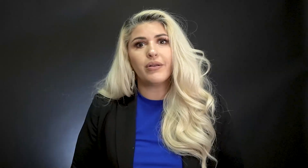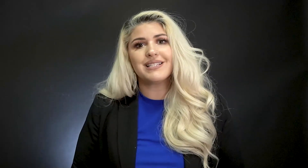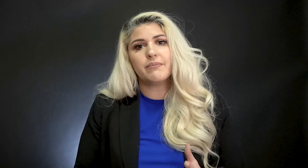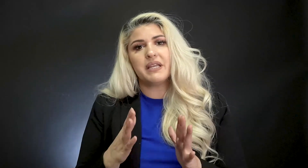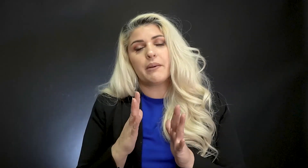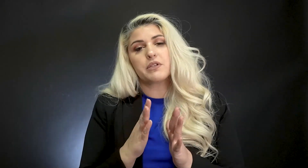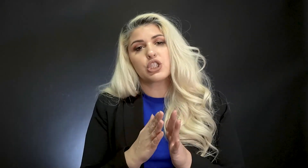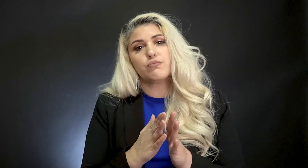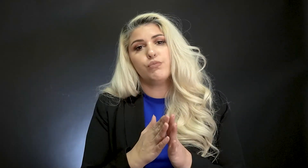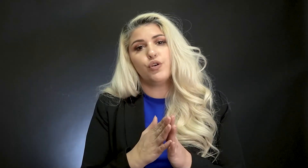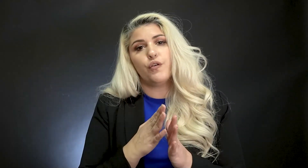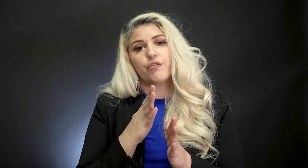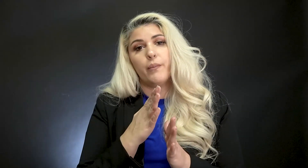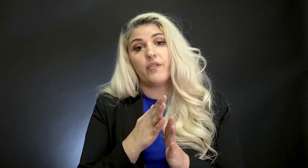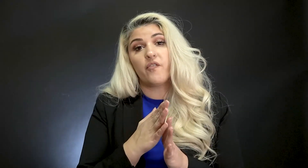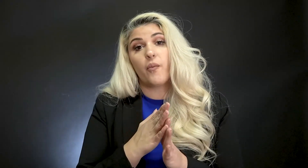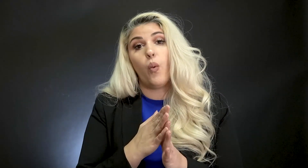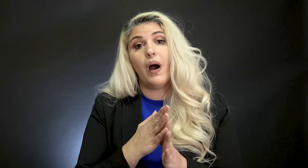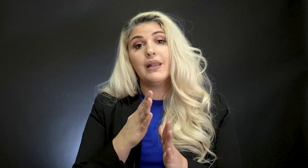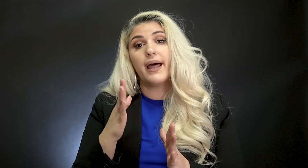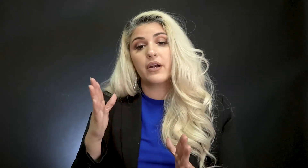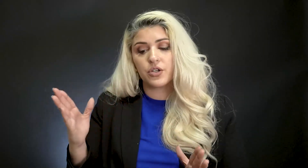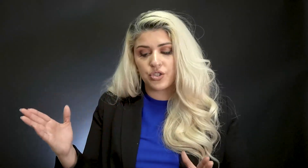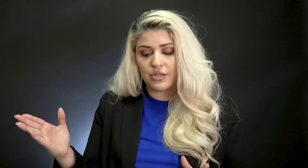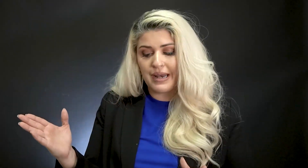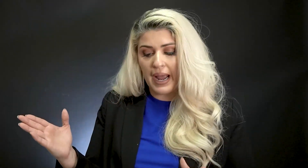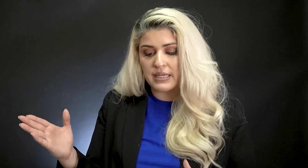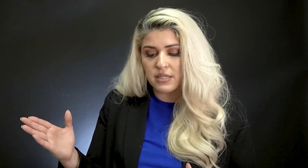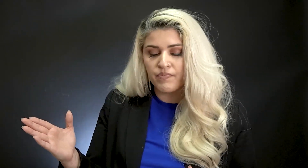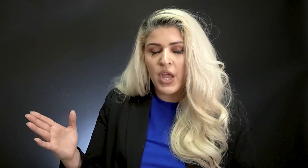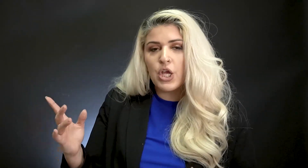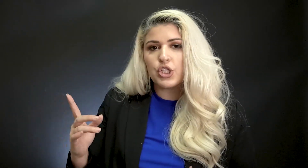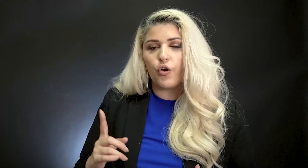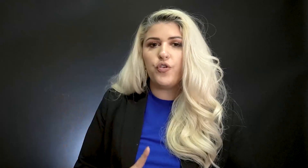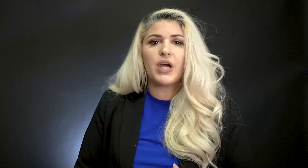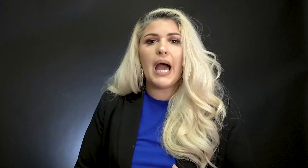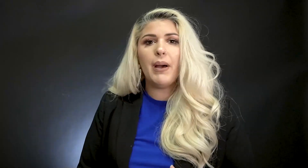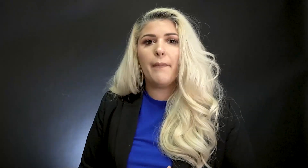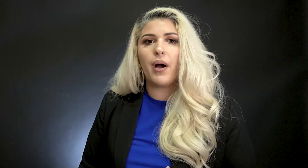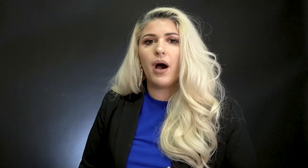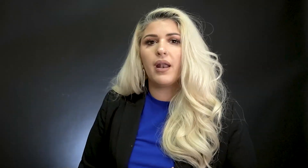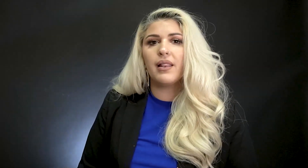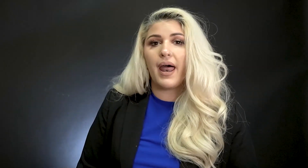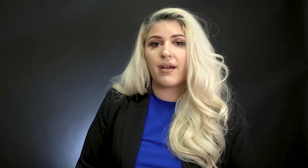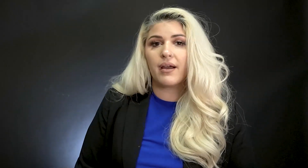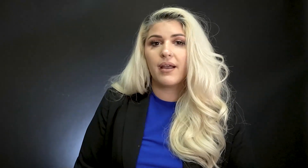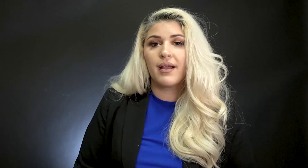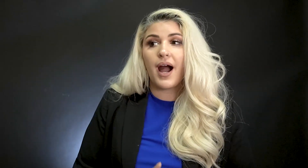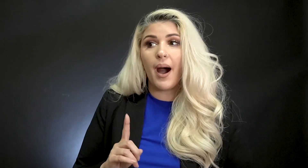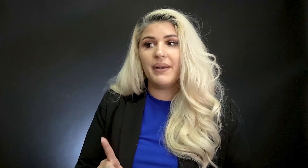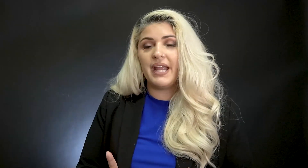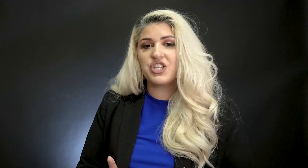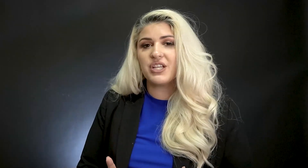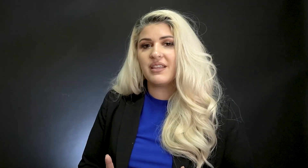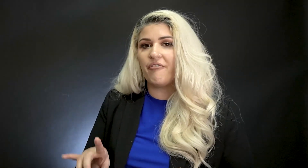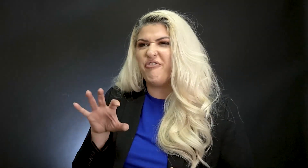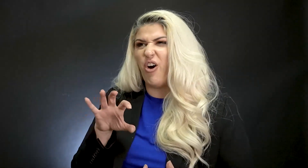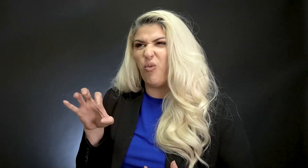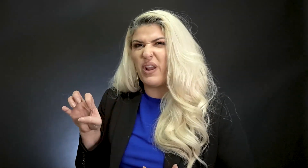is to become smooth from moving from one letter to the next. So if you come up on a letter combination that felt weird